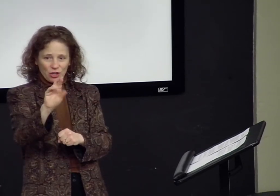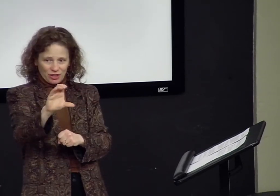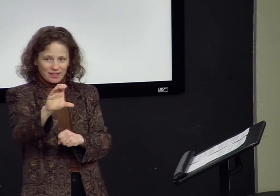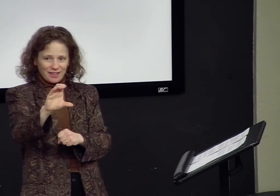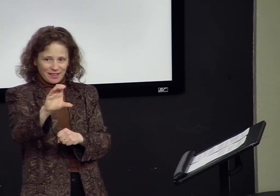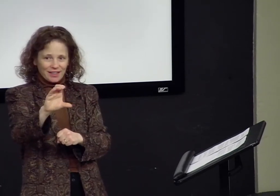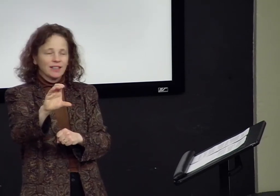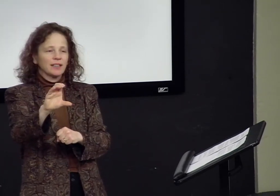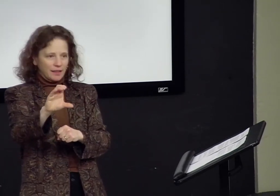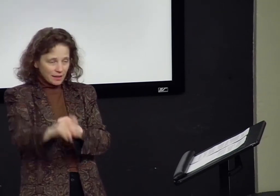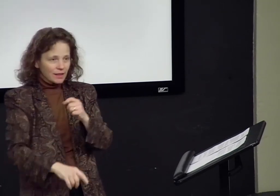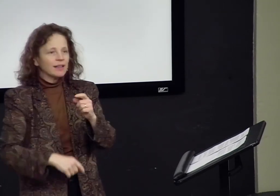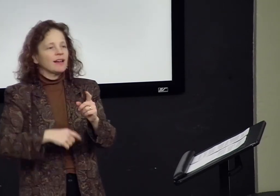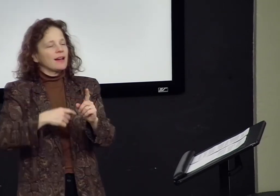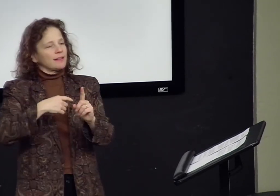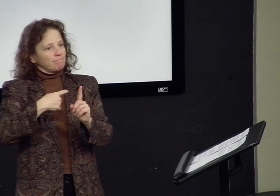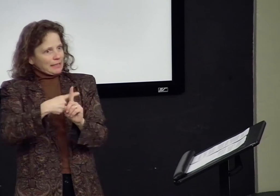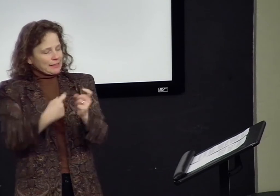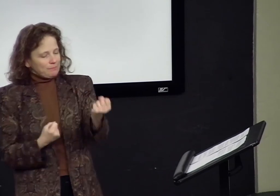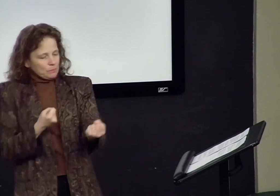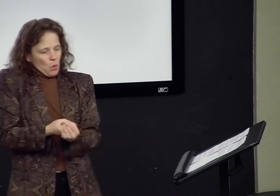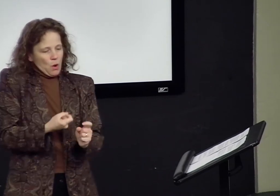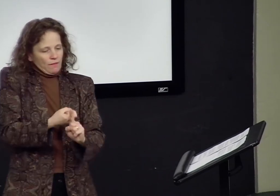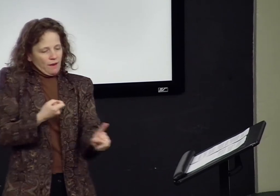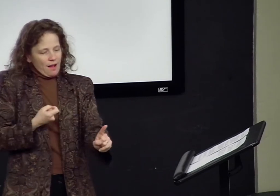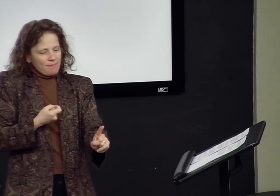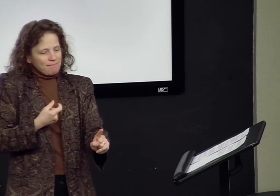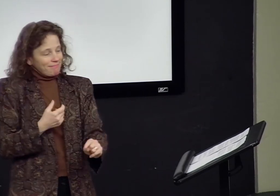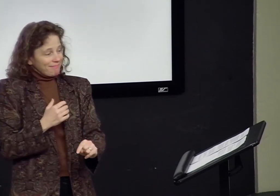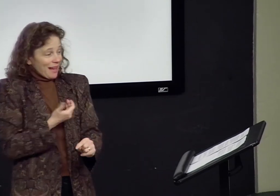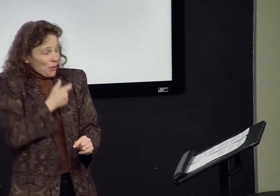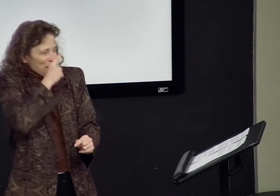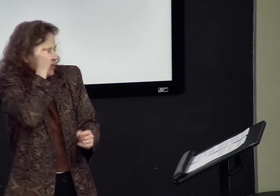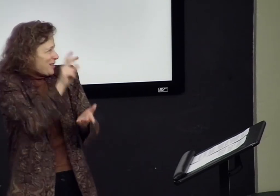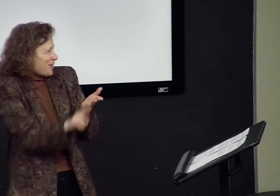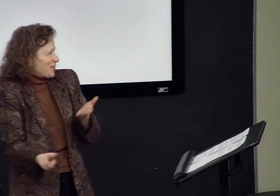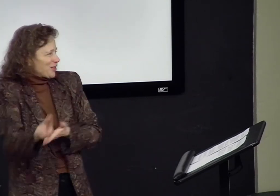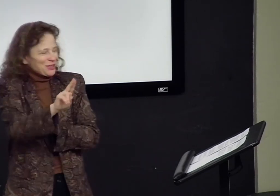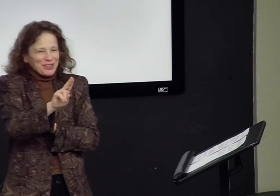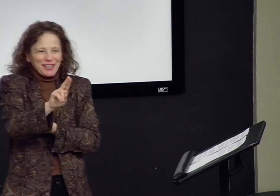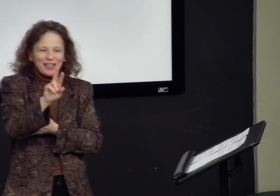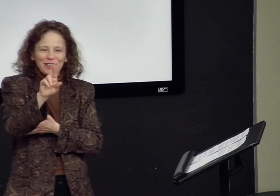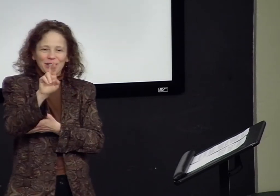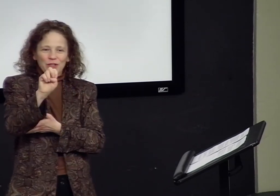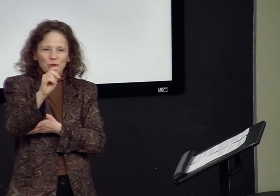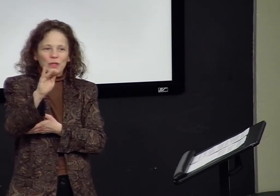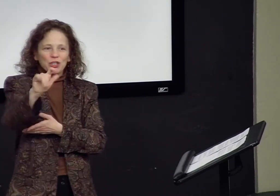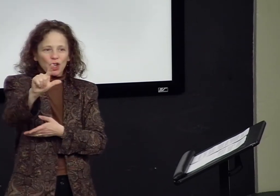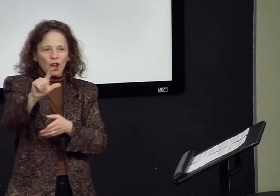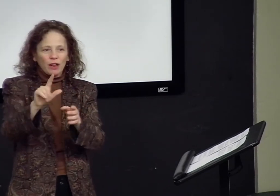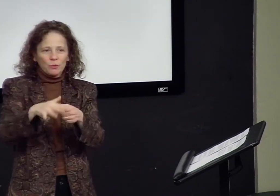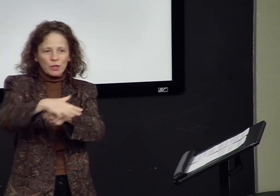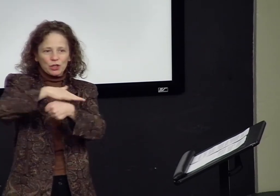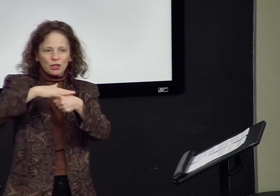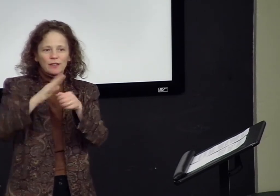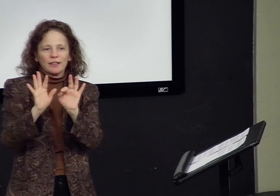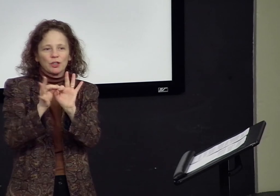the ITRC, the Interpretation, Translation, and Research Center, as well as the